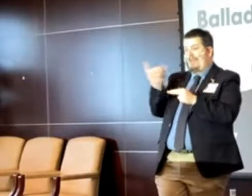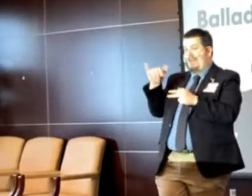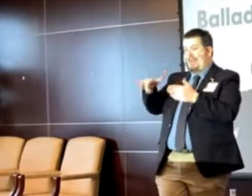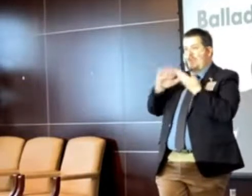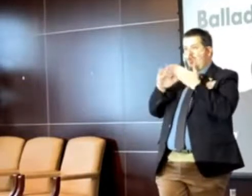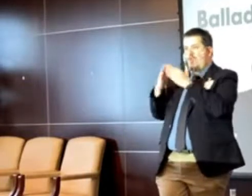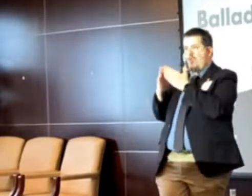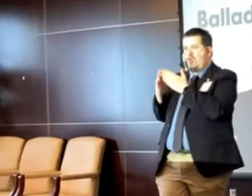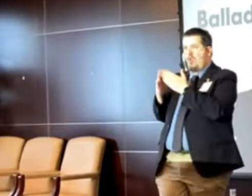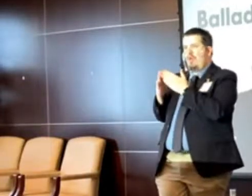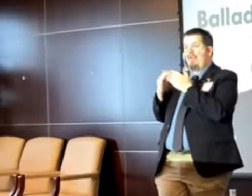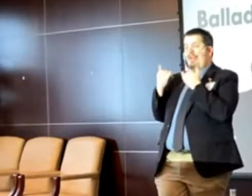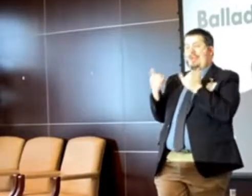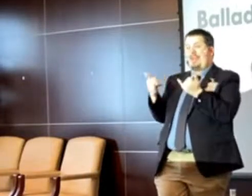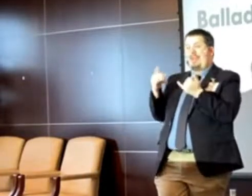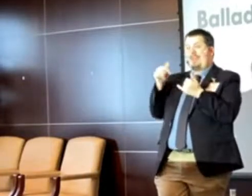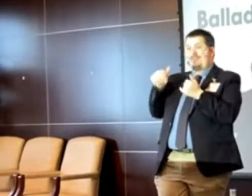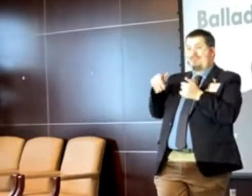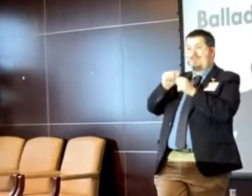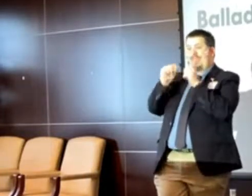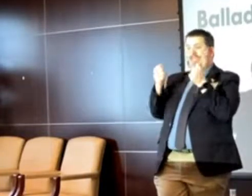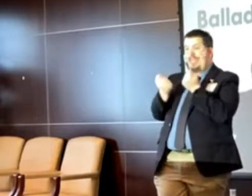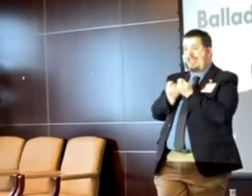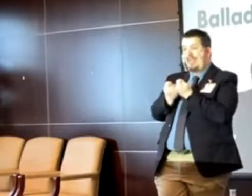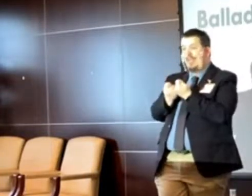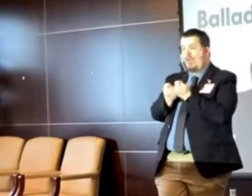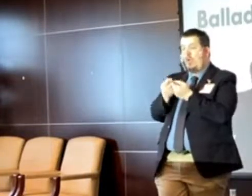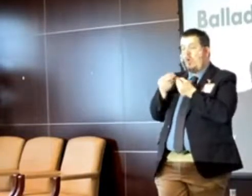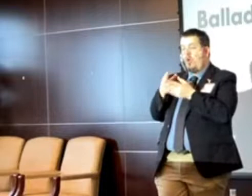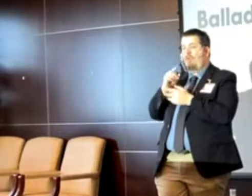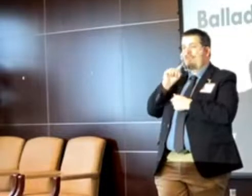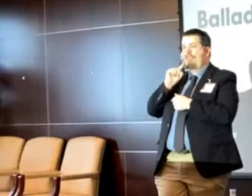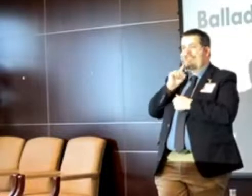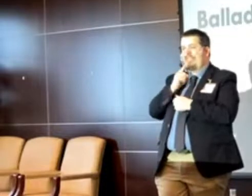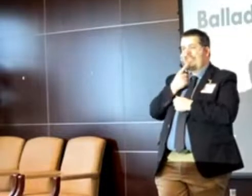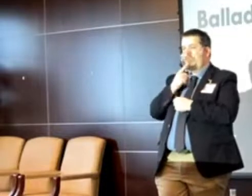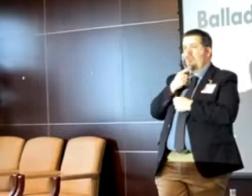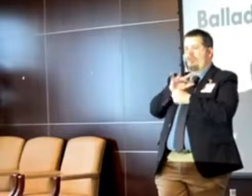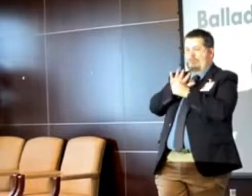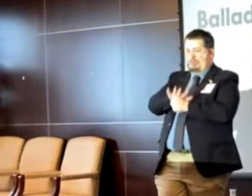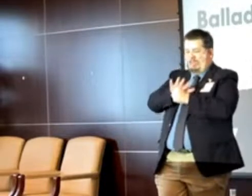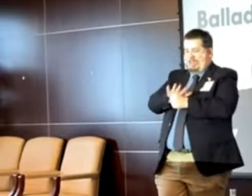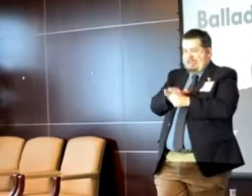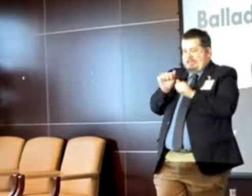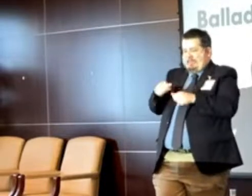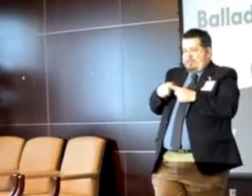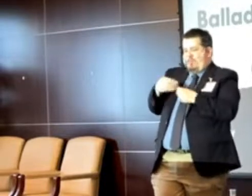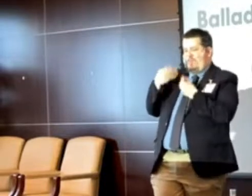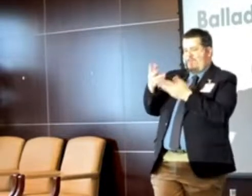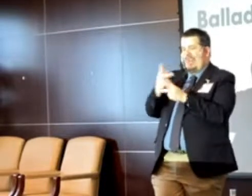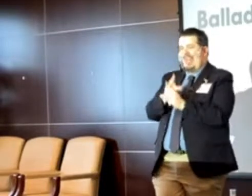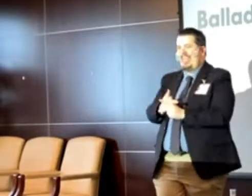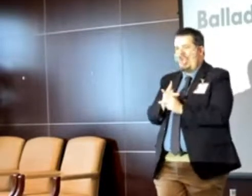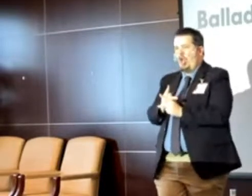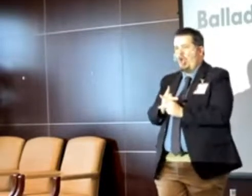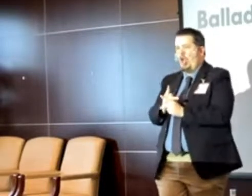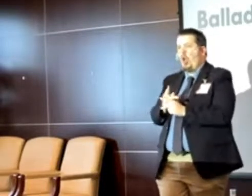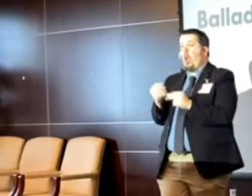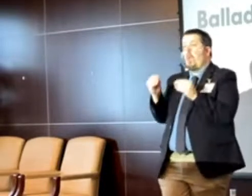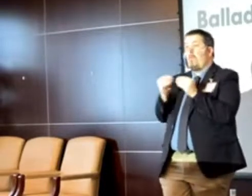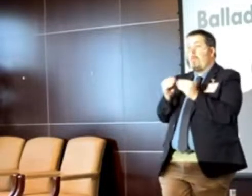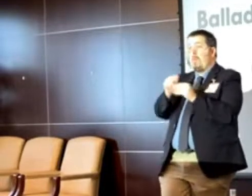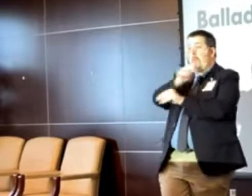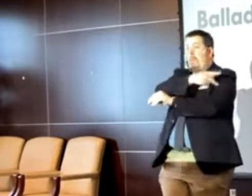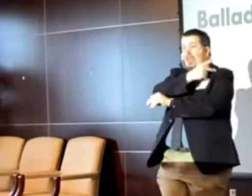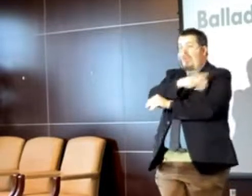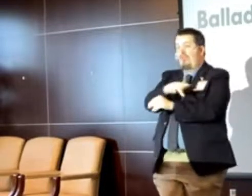our community and now within our own team is causing serious strain on our ability to provide care. With more